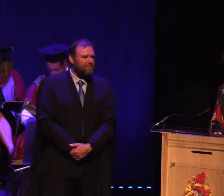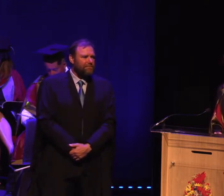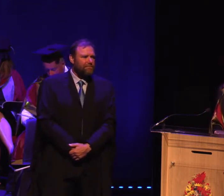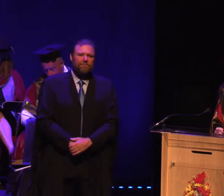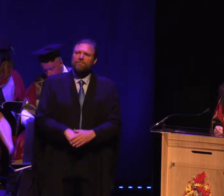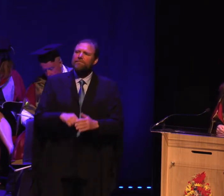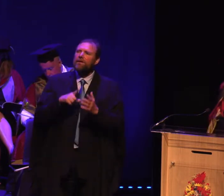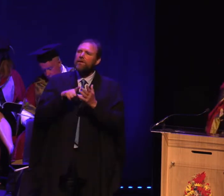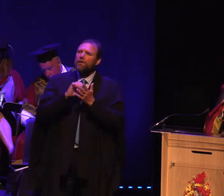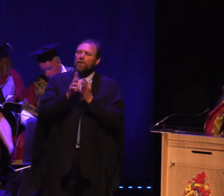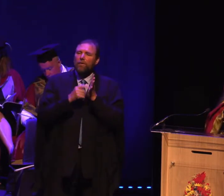Rhoda Abdi.